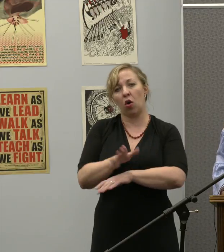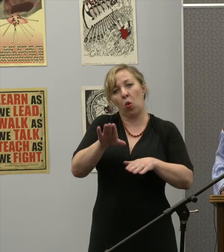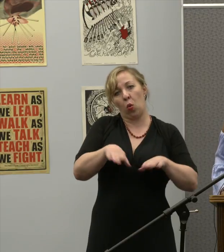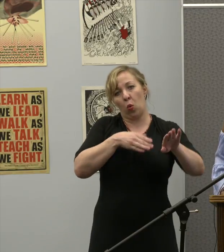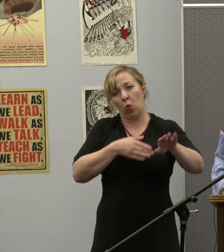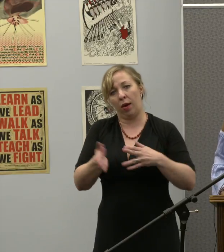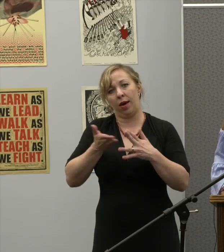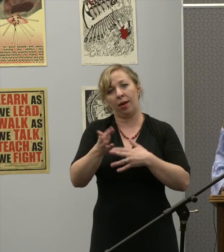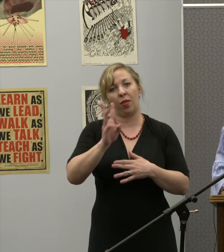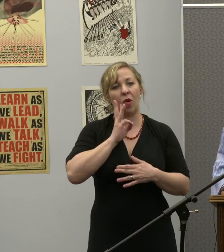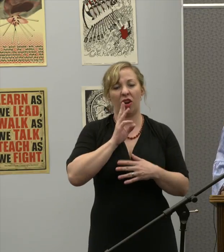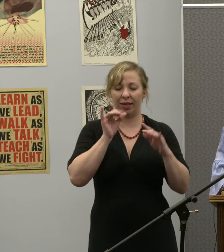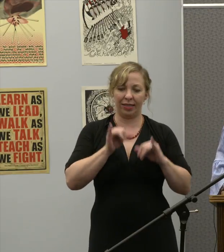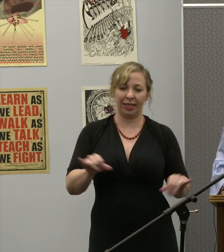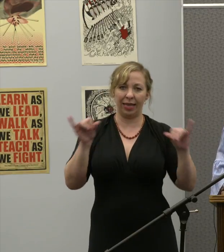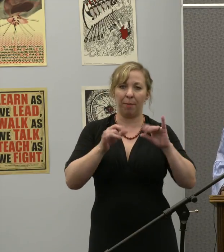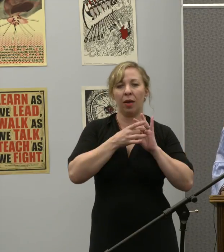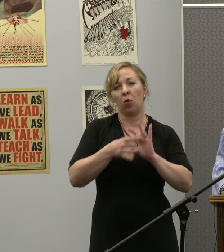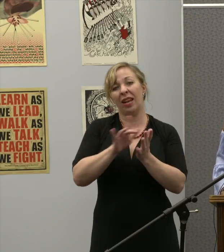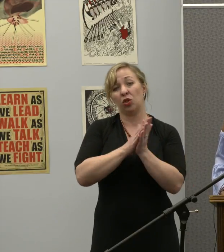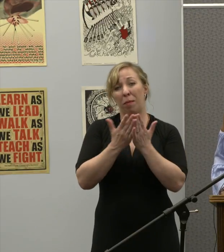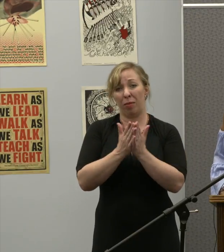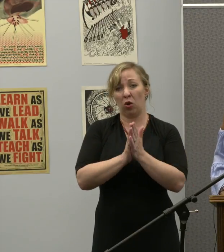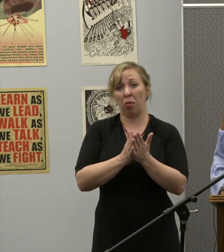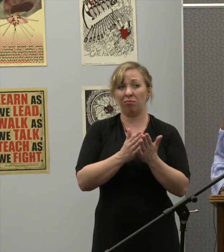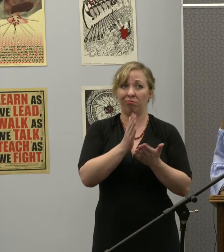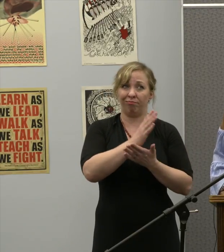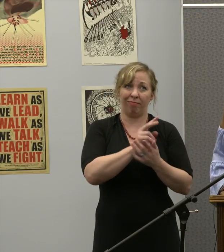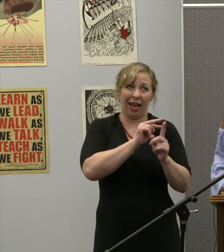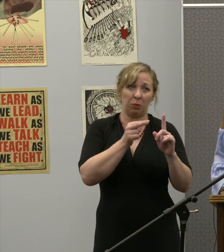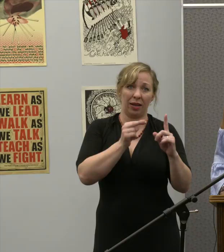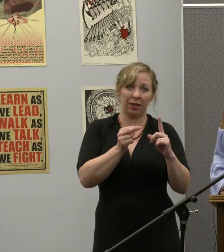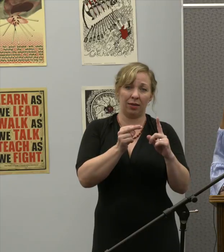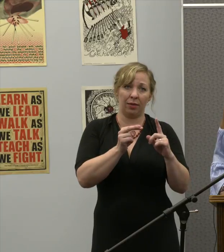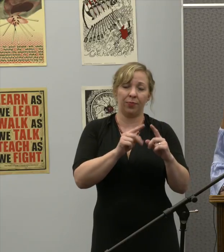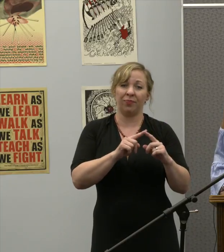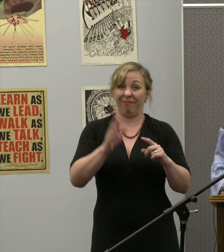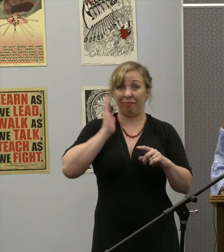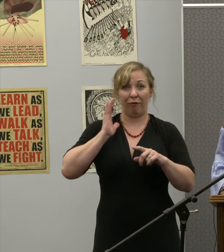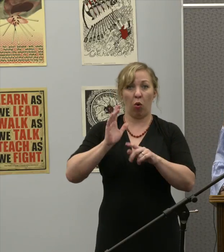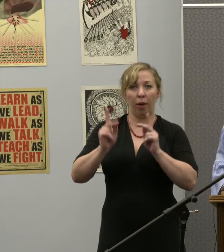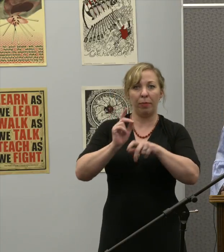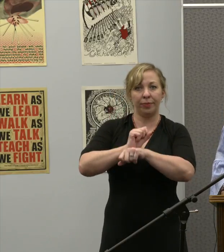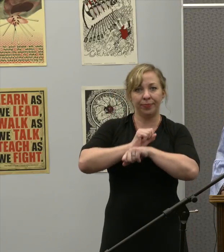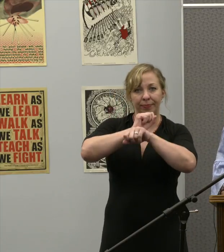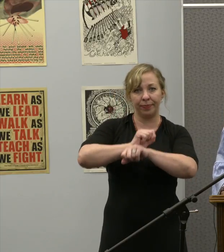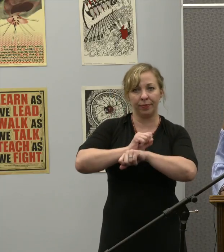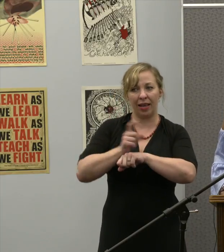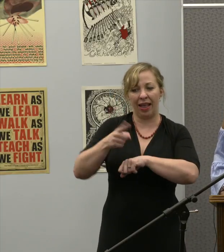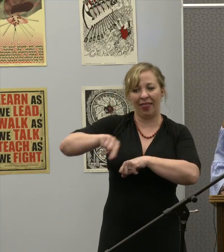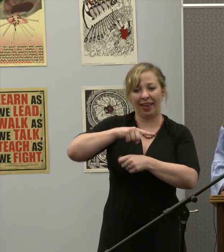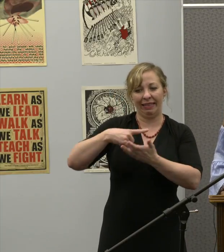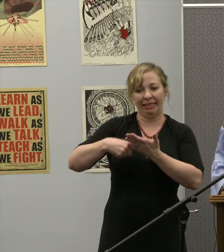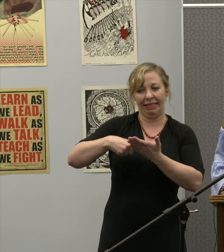is no different. It deals with the biblical side. Most of the time when persons enslaved talk about something